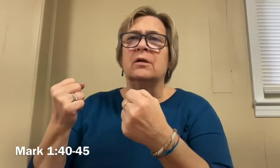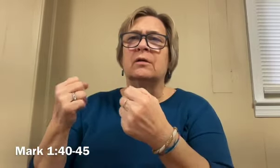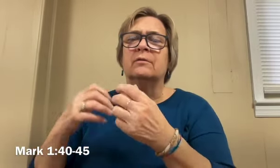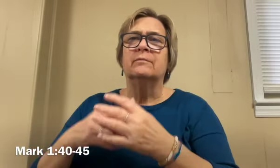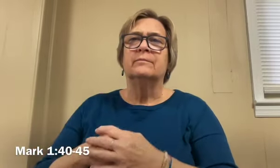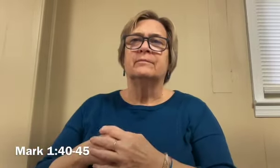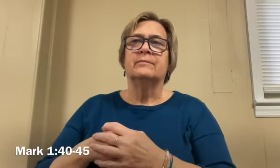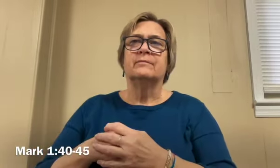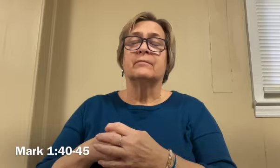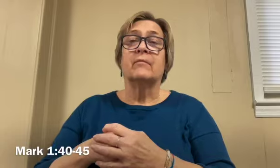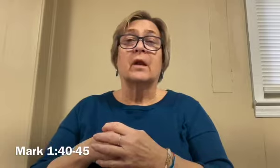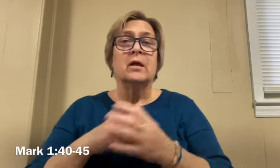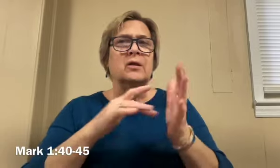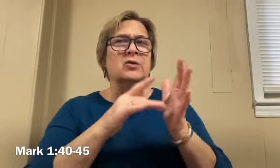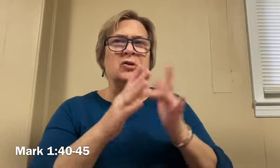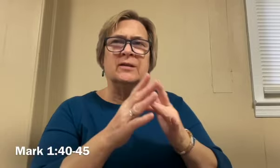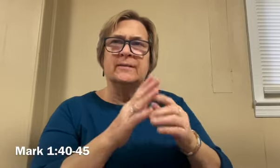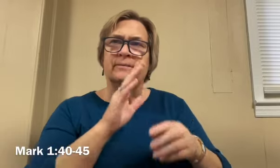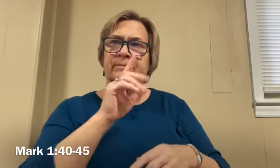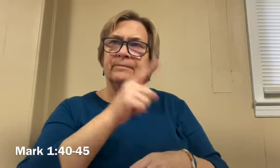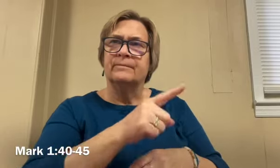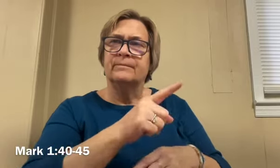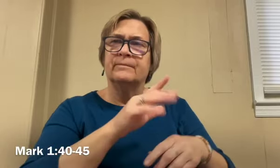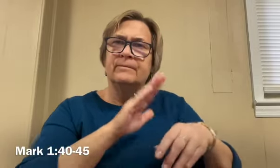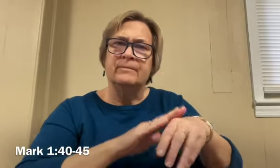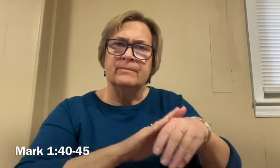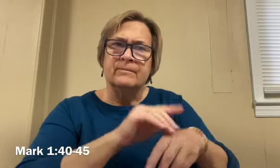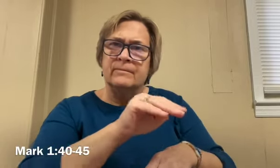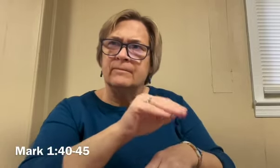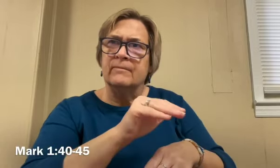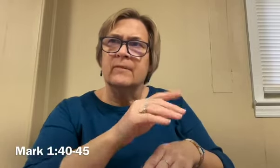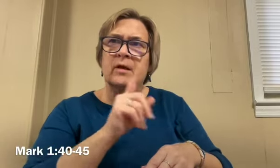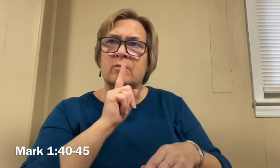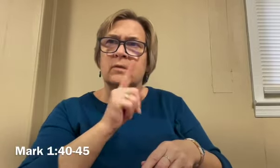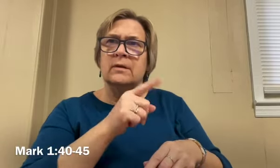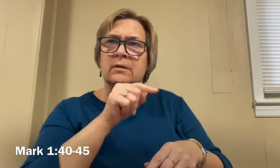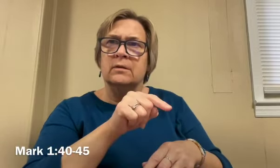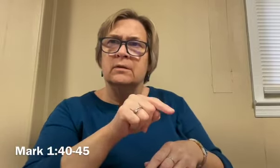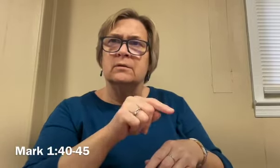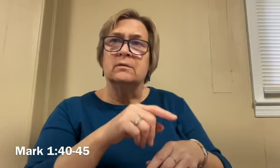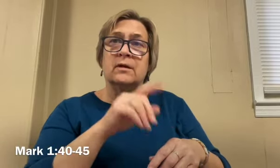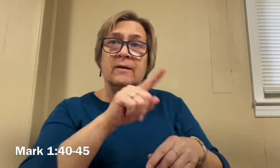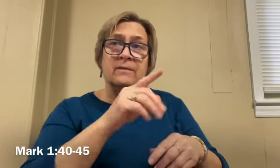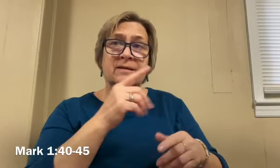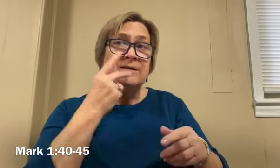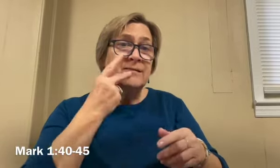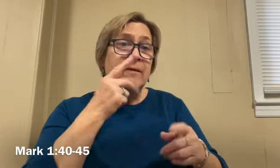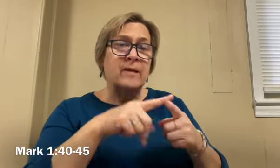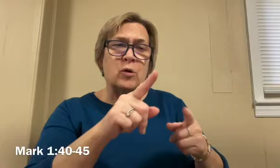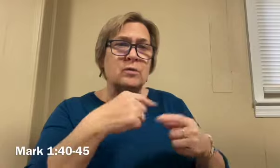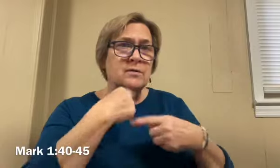Then, warned him sternly, he dismissed him at once.